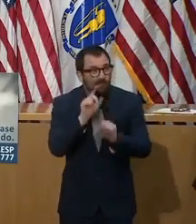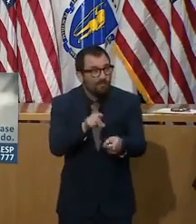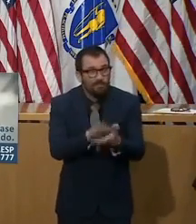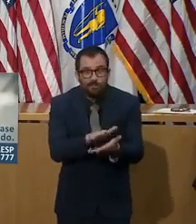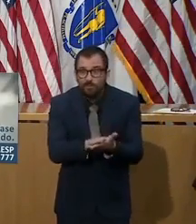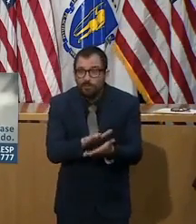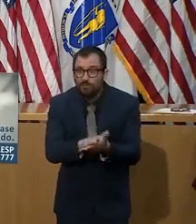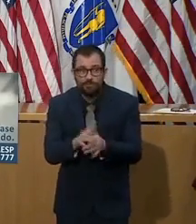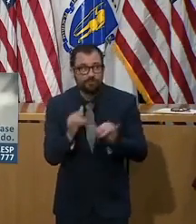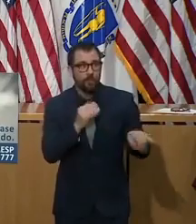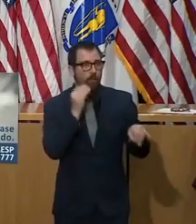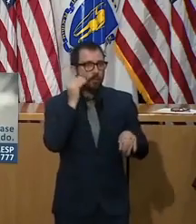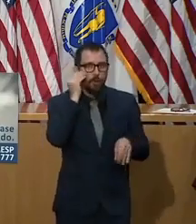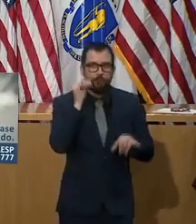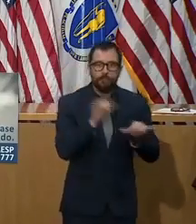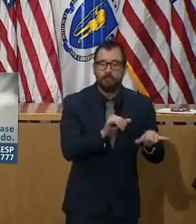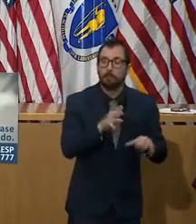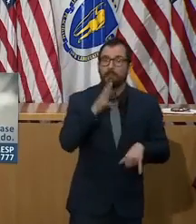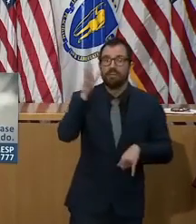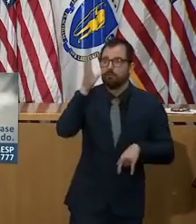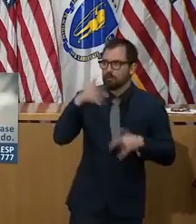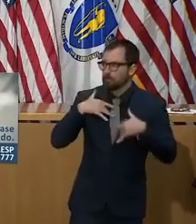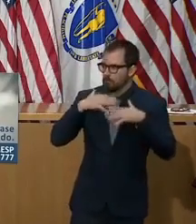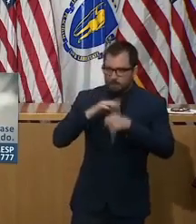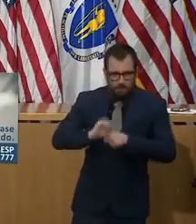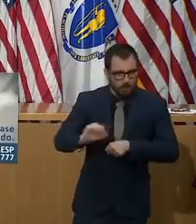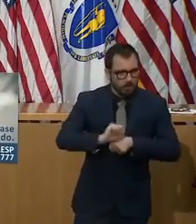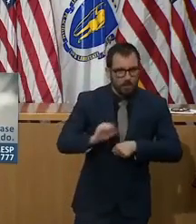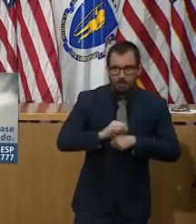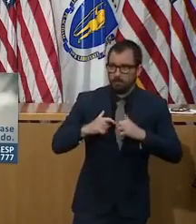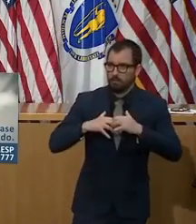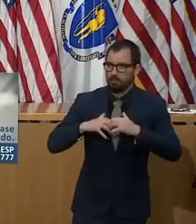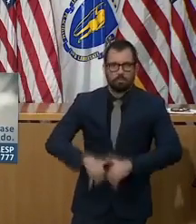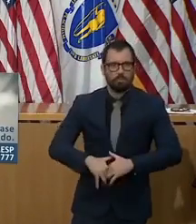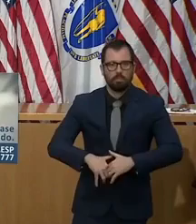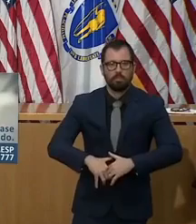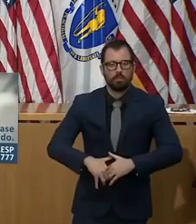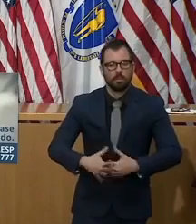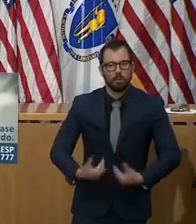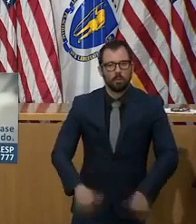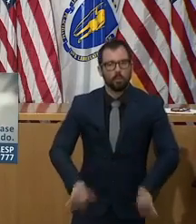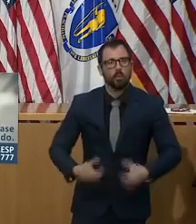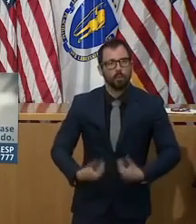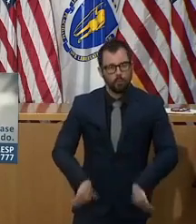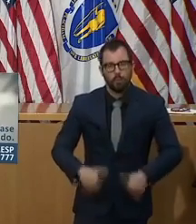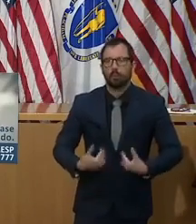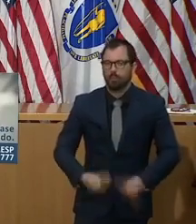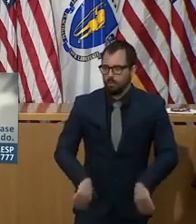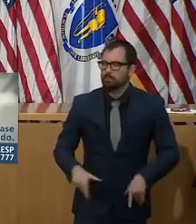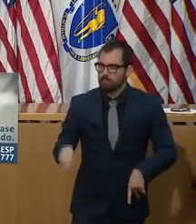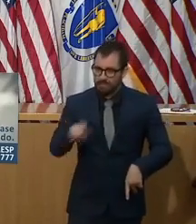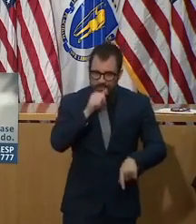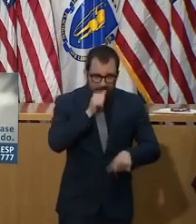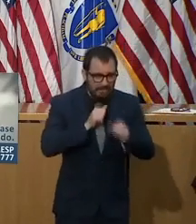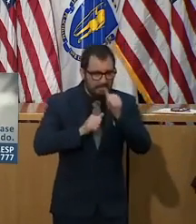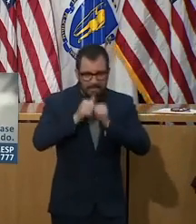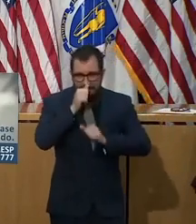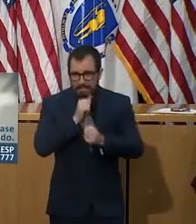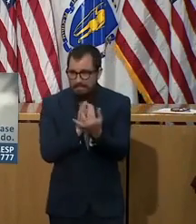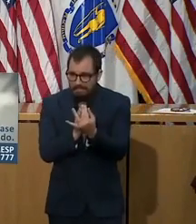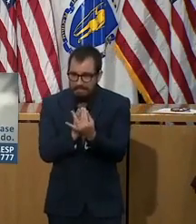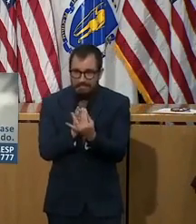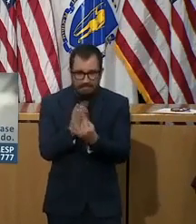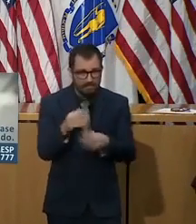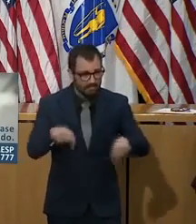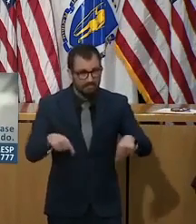need it most, people are separated from those they love. People have lost their jobs, their careers, and in some